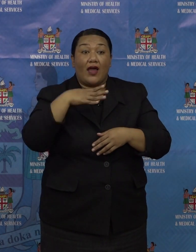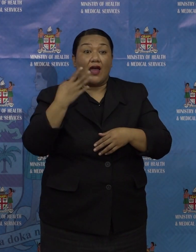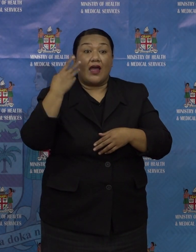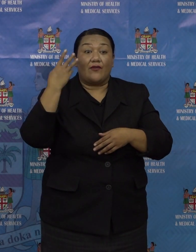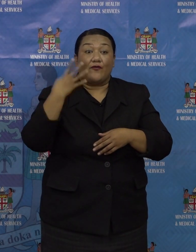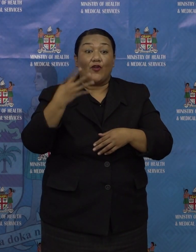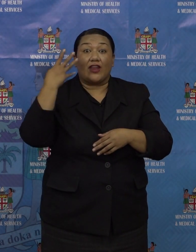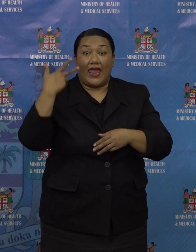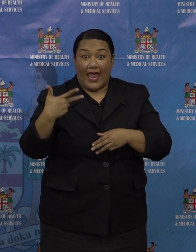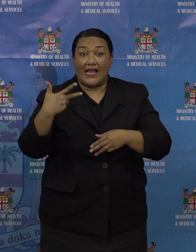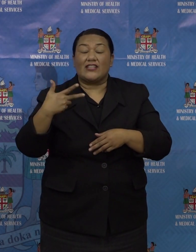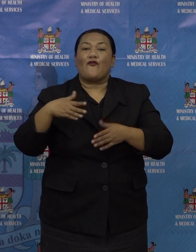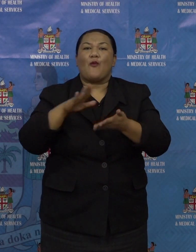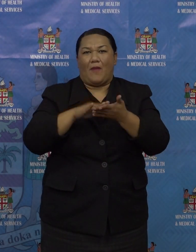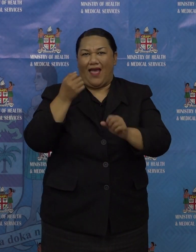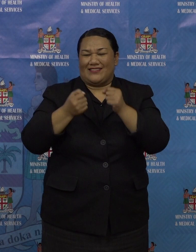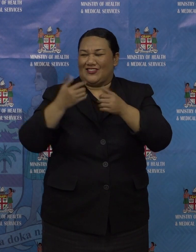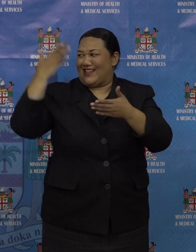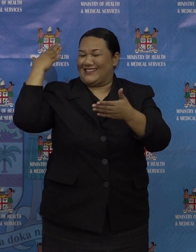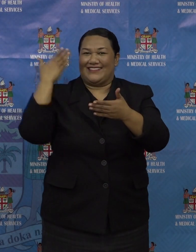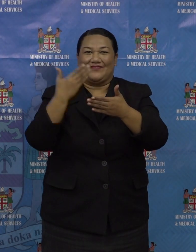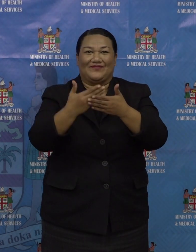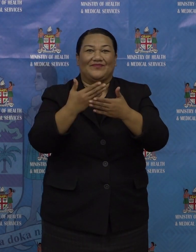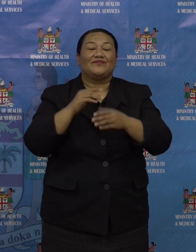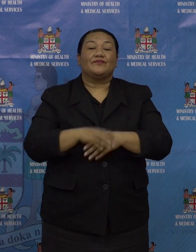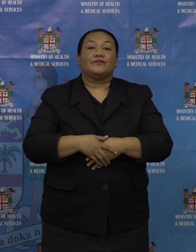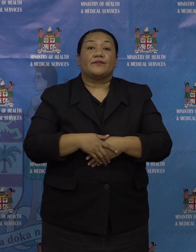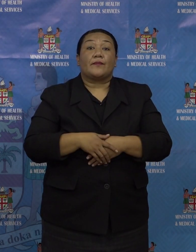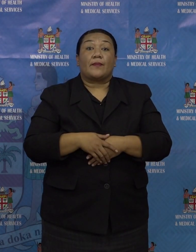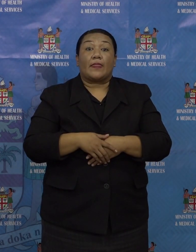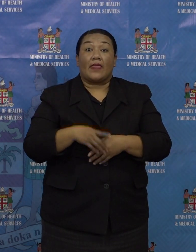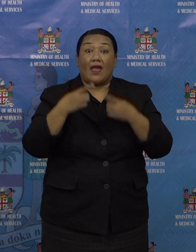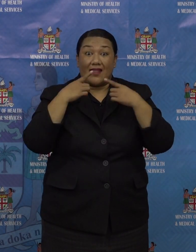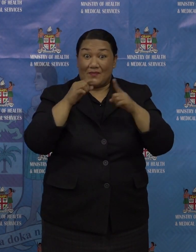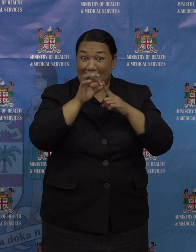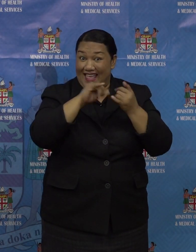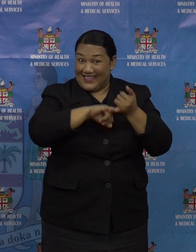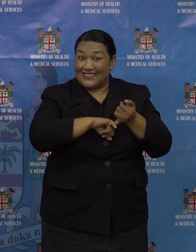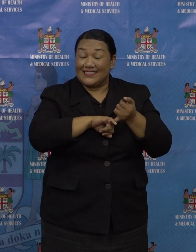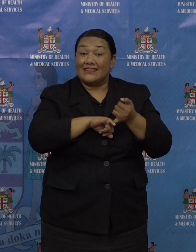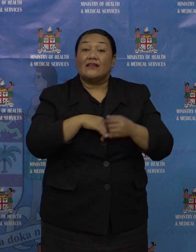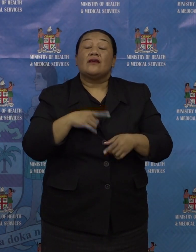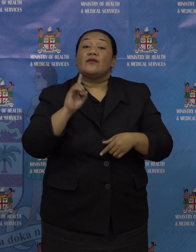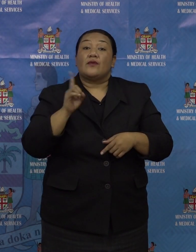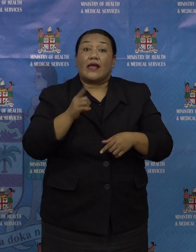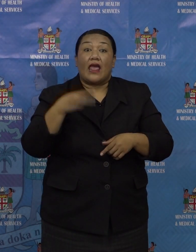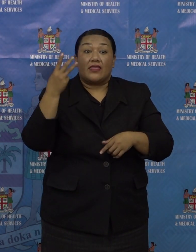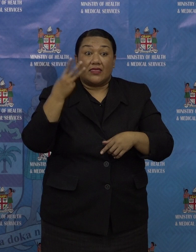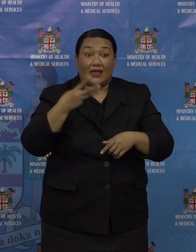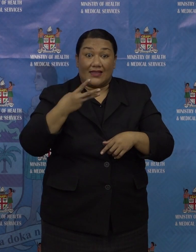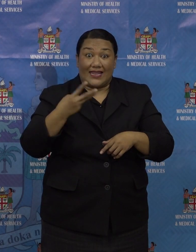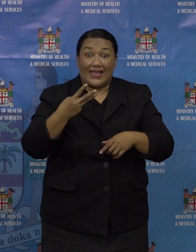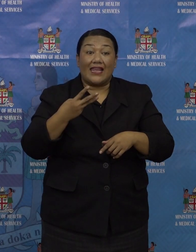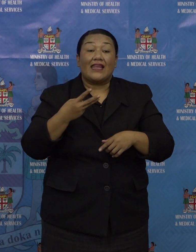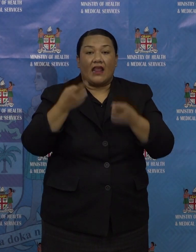in Fiji since our first case in March last year. As announced by the Permanent Secretary, we have 13 new COVID-19 deaths